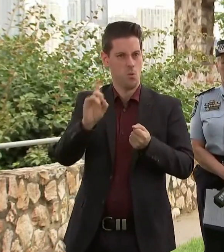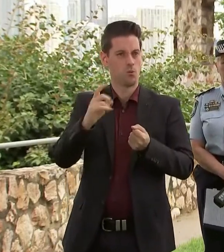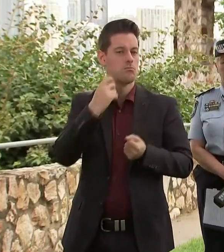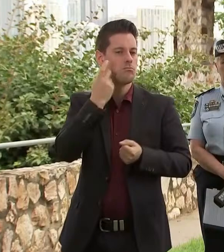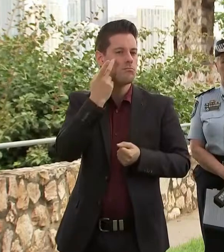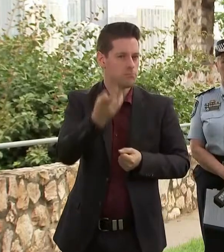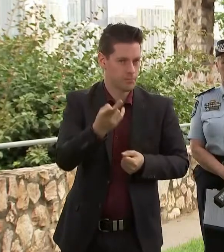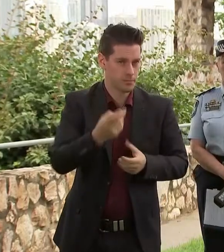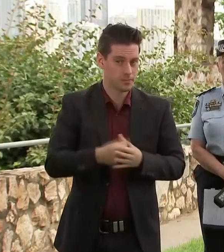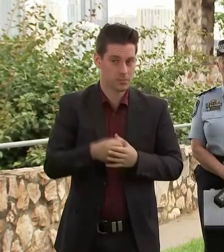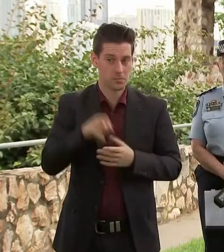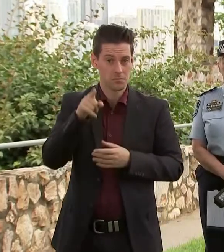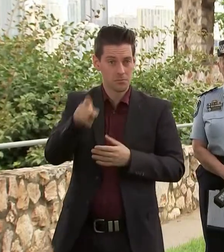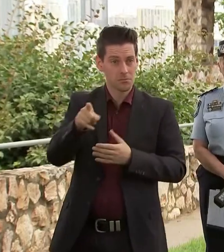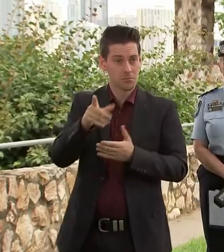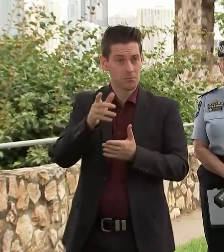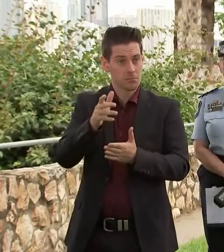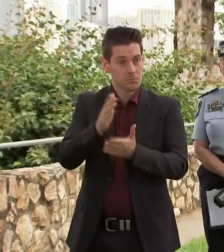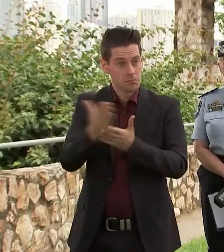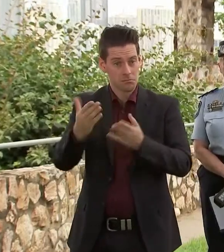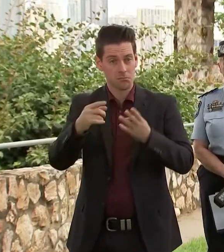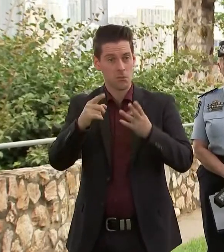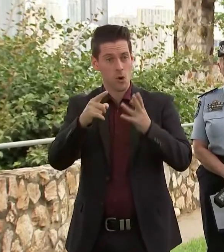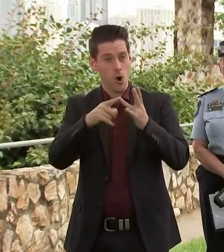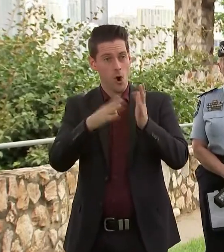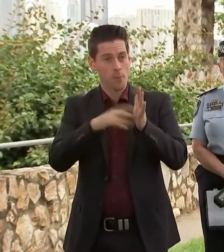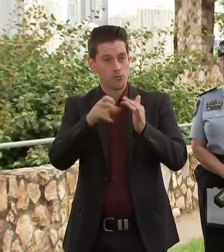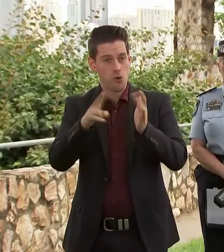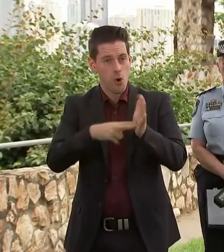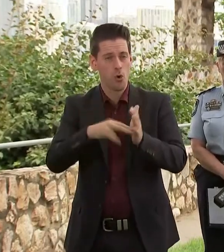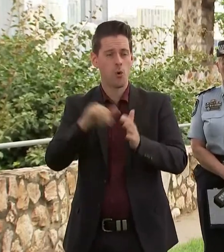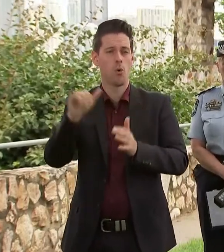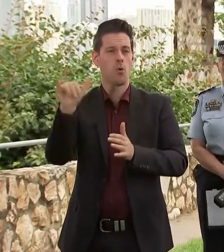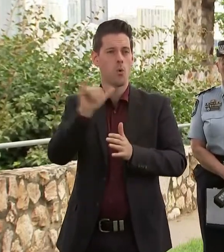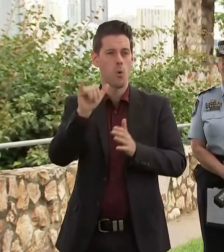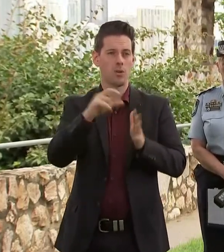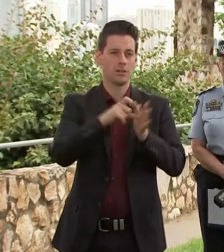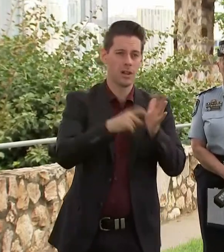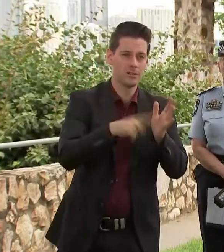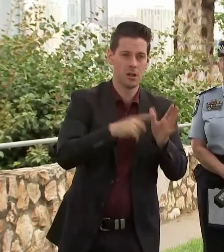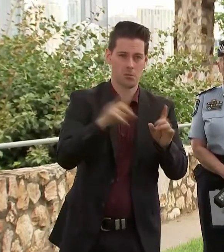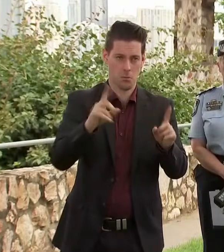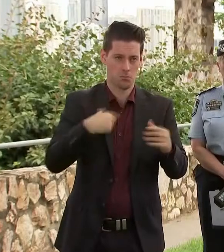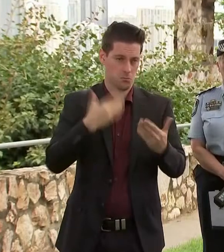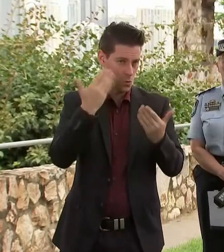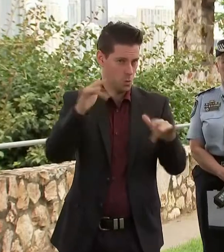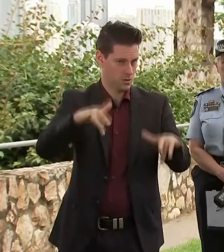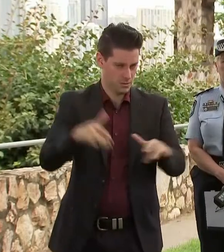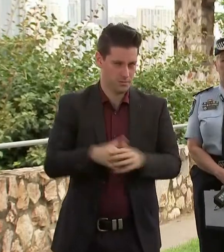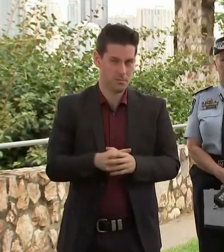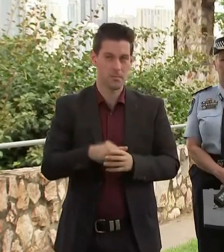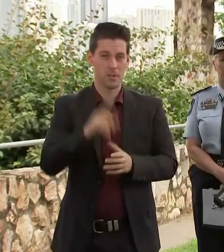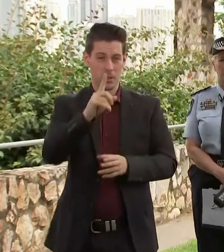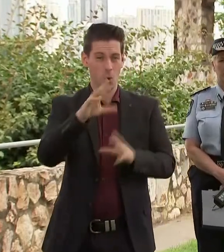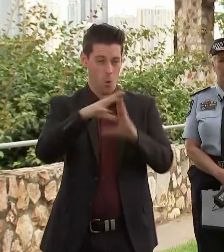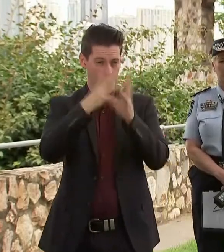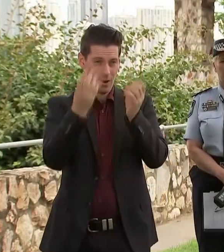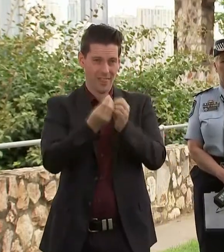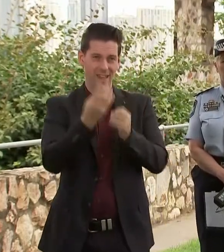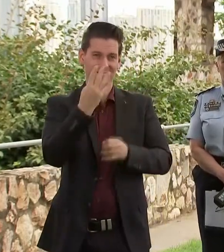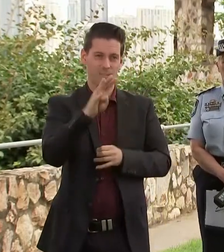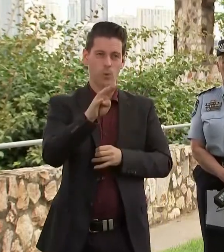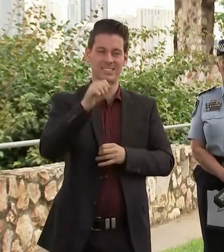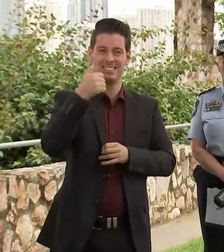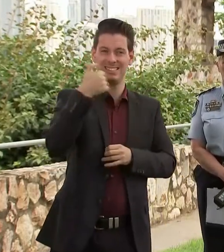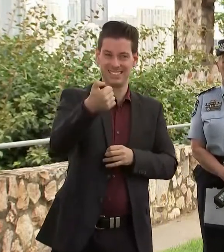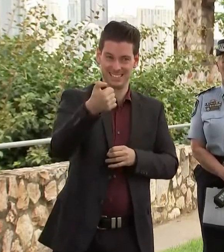very interested in whether this may be Omicron. So otherwise we've got 46 active